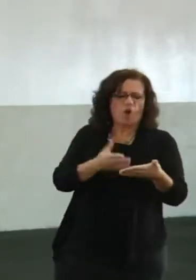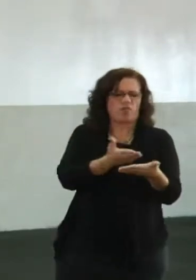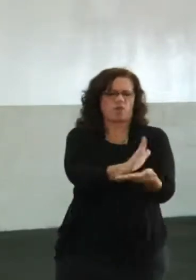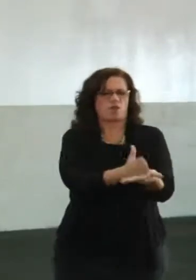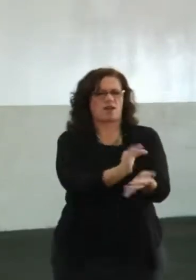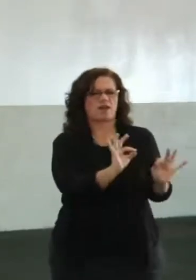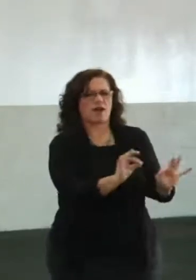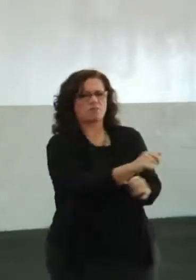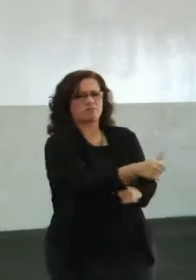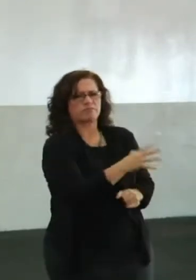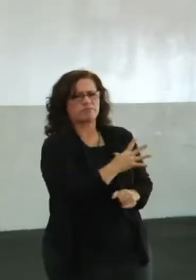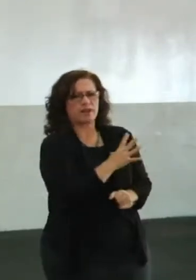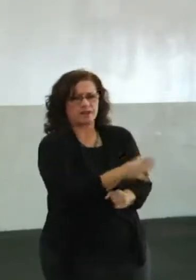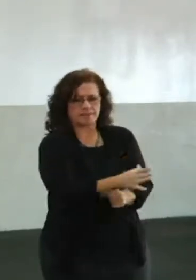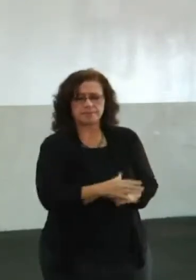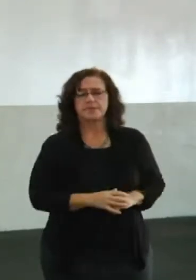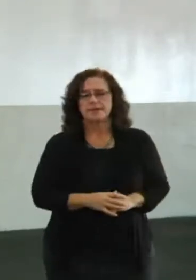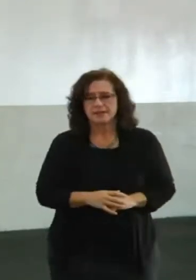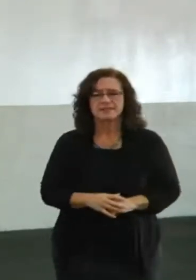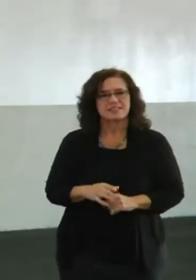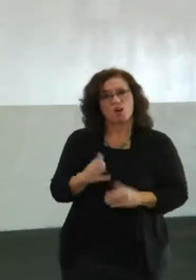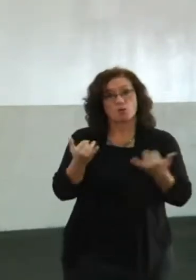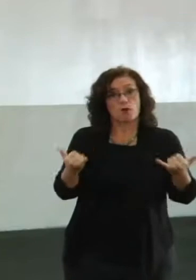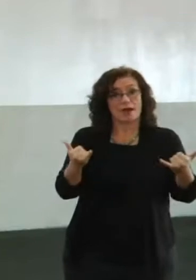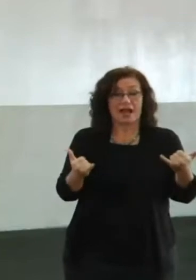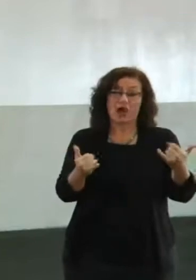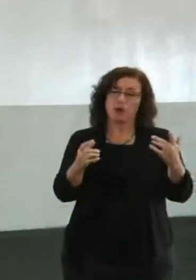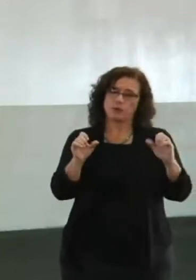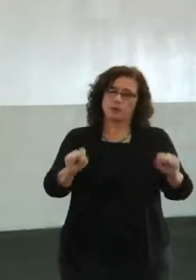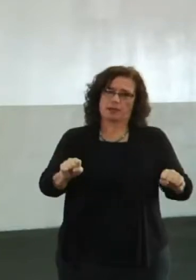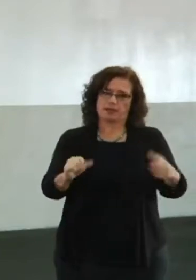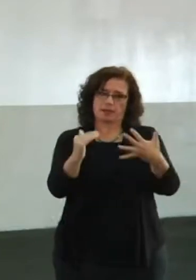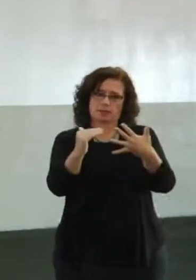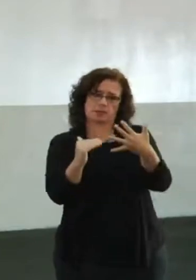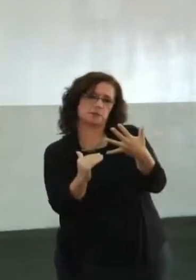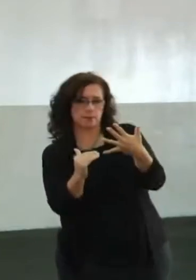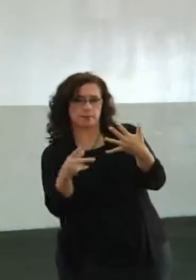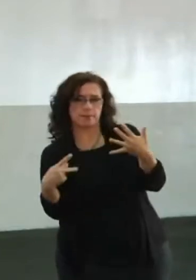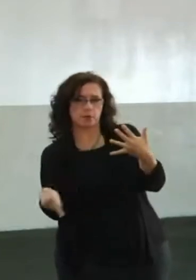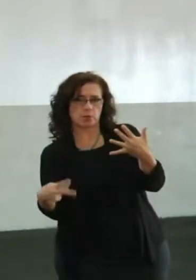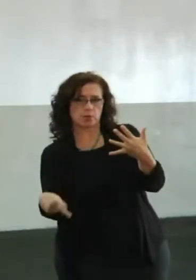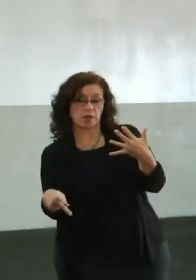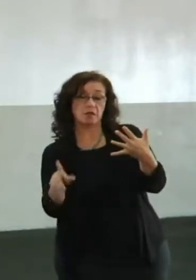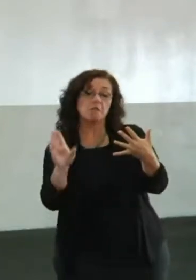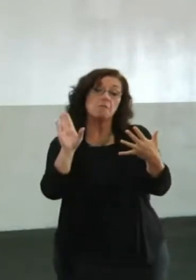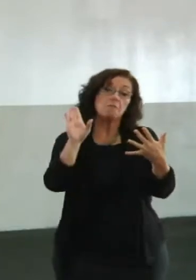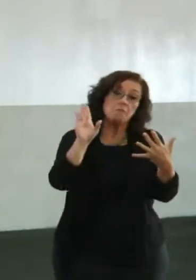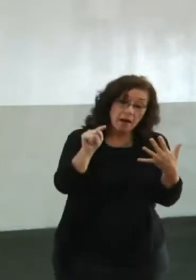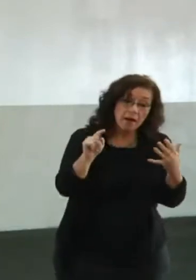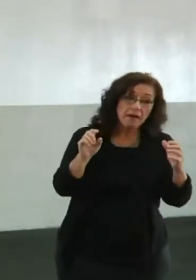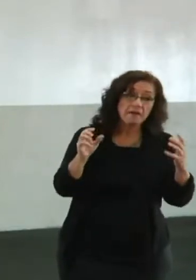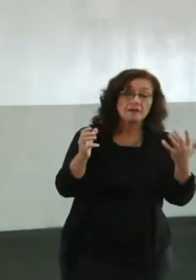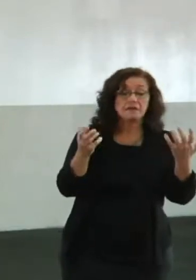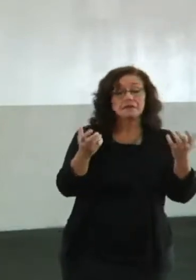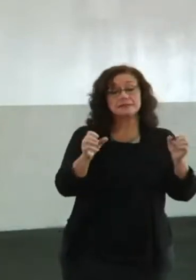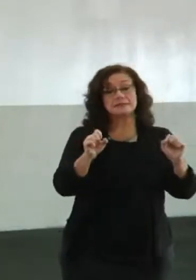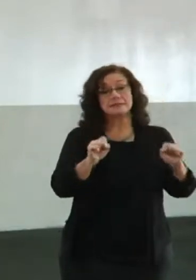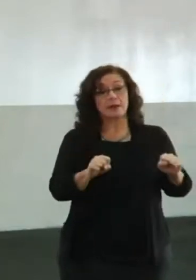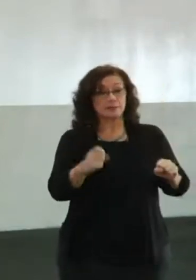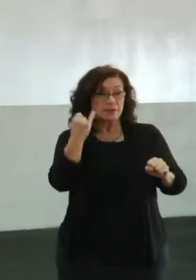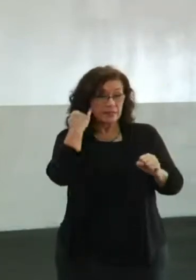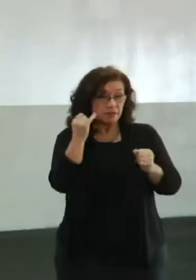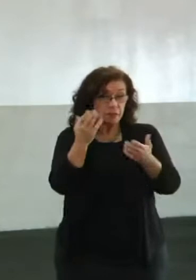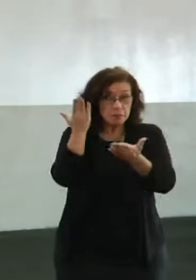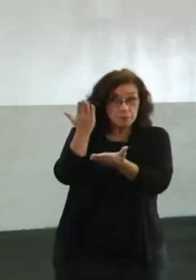the direction, we're heading towards purple. But if we're able to, with all the testing that we're doing and following those guidelines, in that 1 week, show